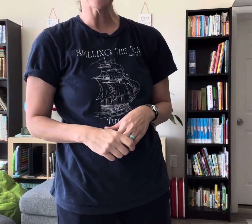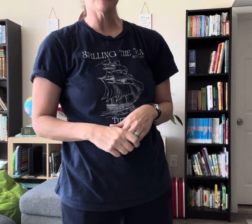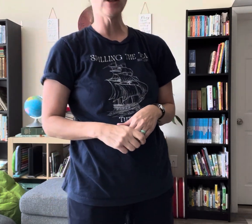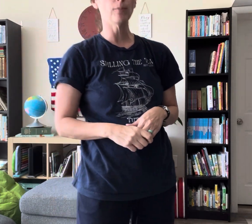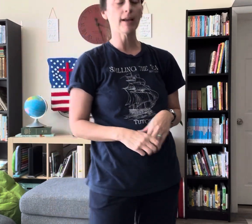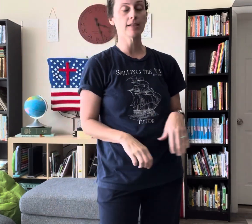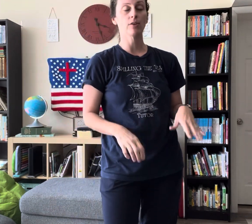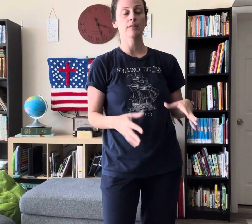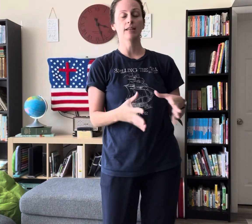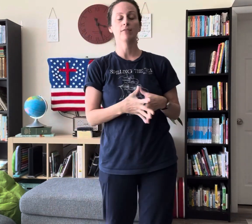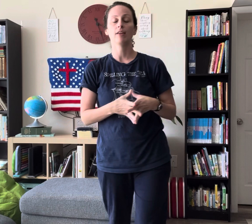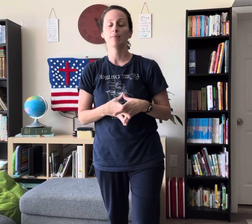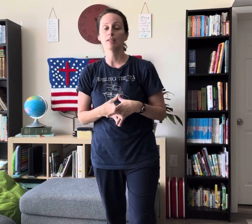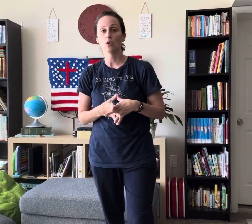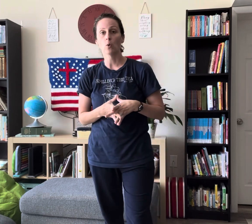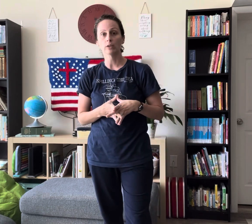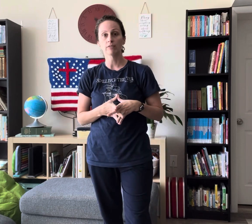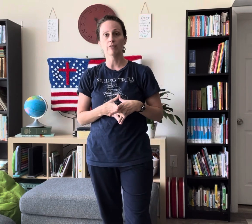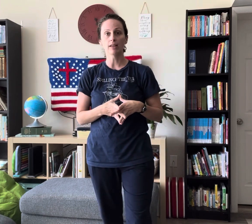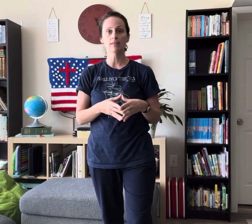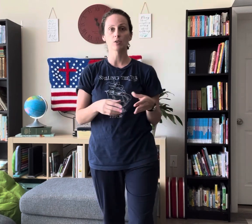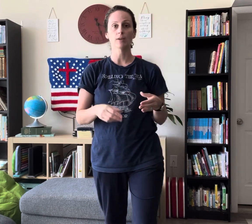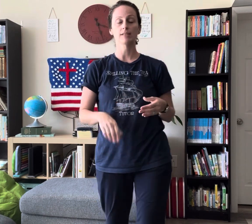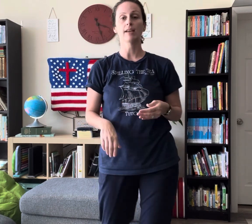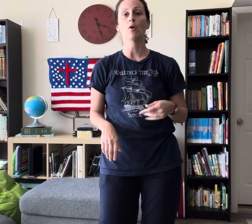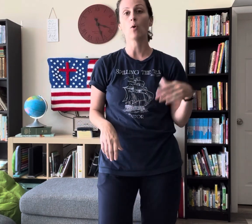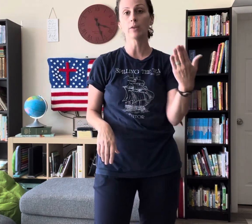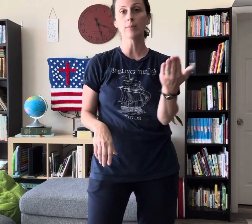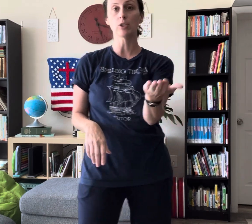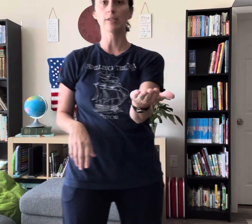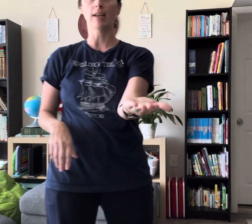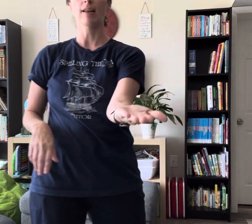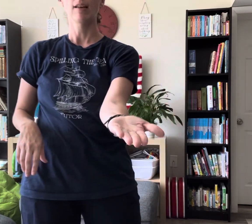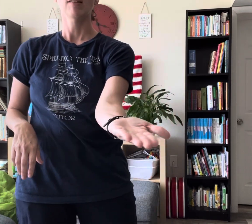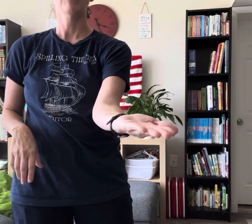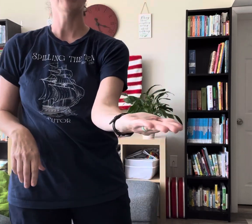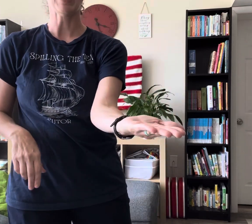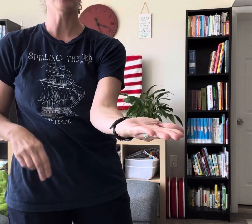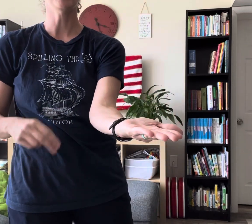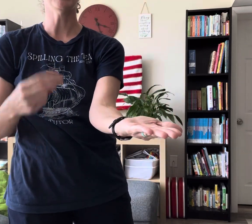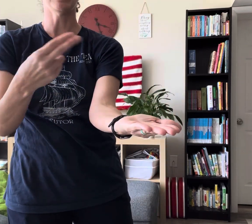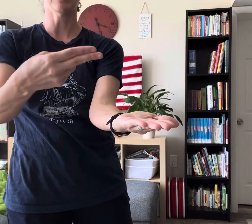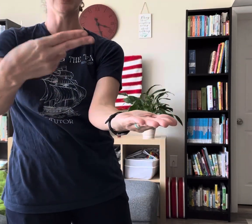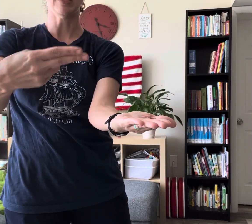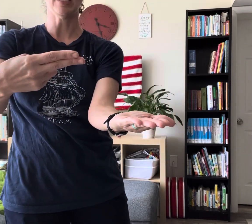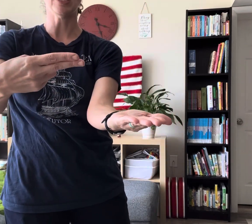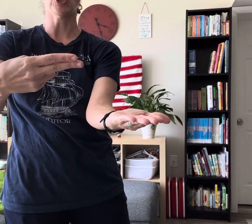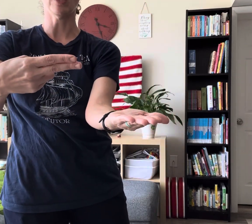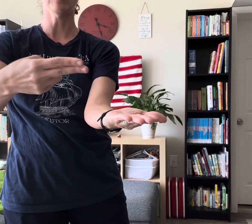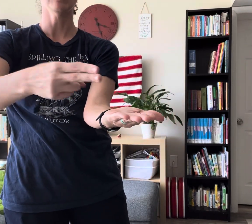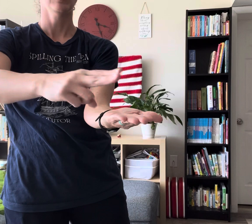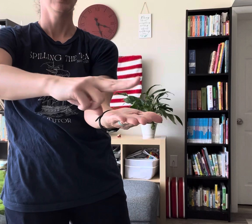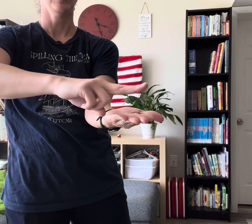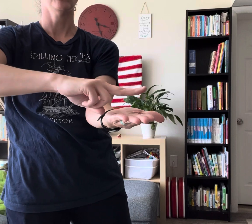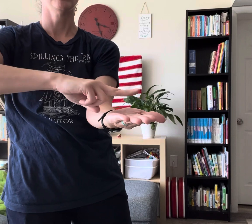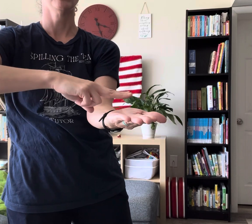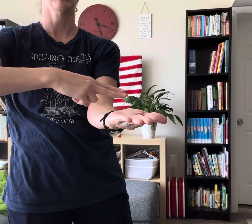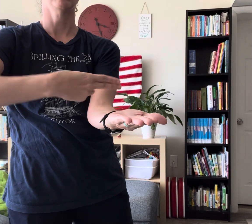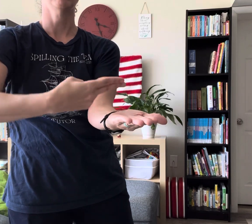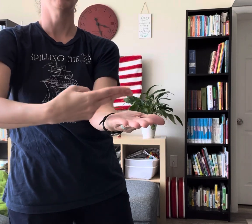Fe, New Mexico. Santa Fe means holy faith, so we're gonna sign holy, which is a flat open hand and an H hand. And you're just gonna